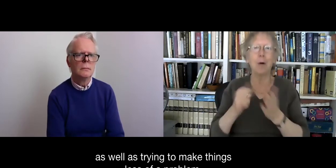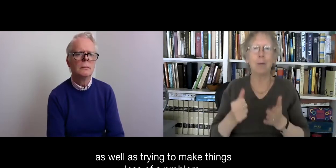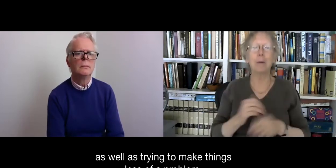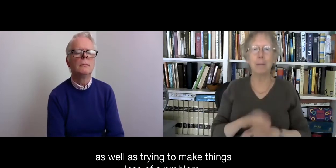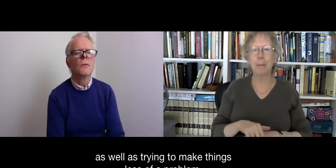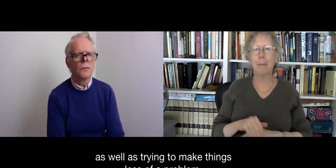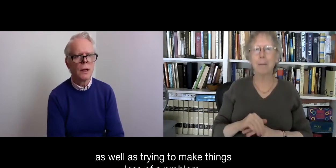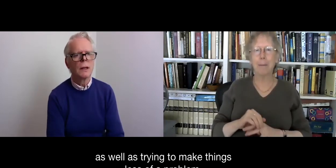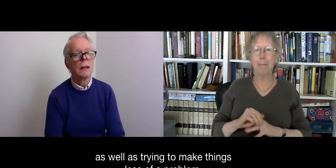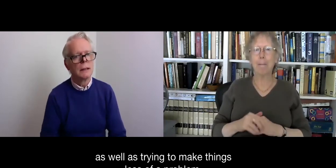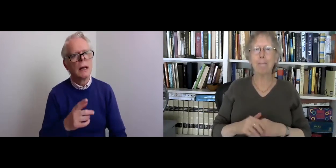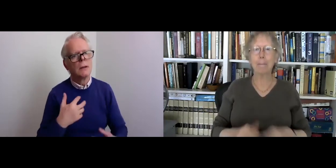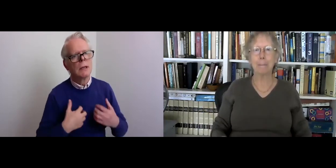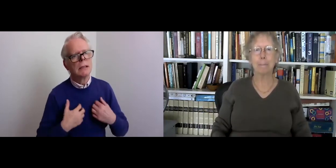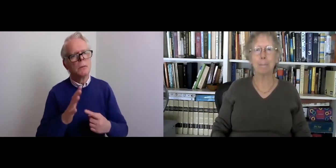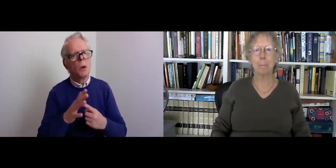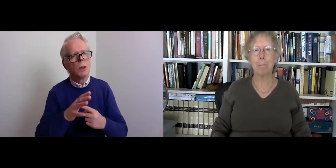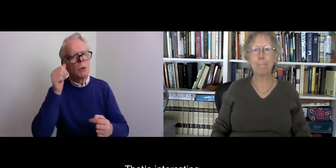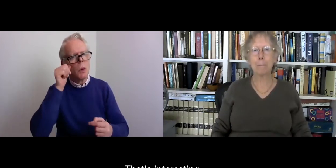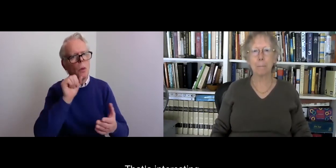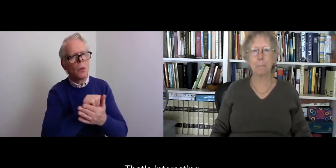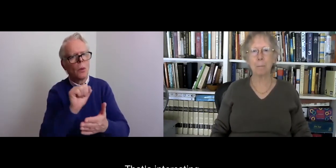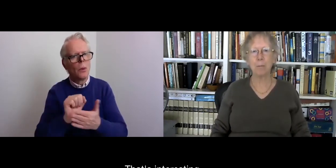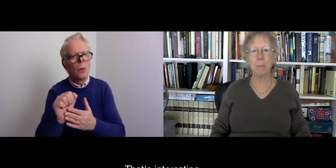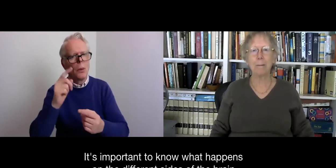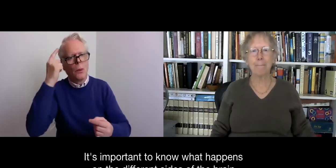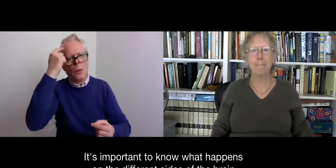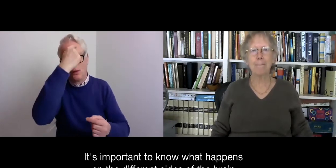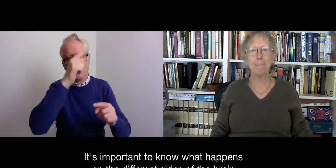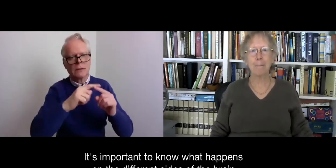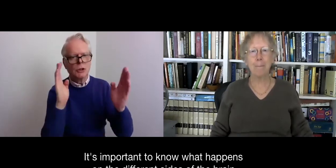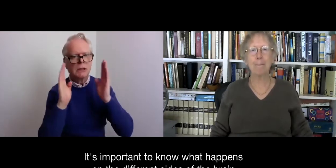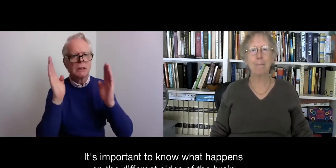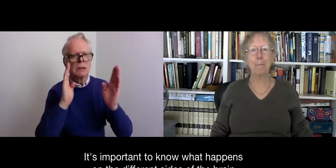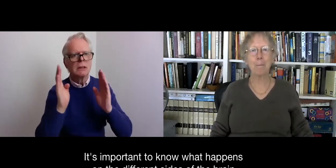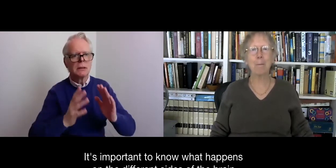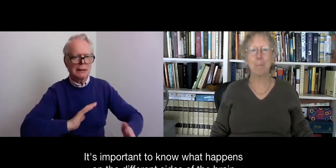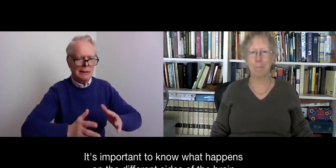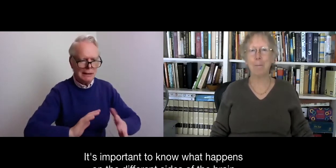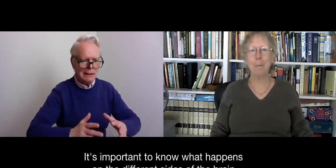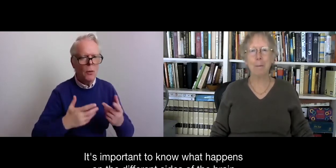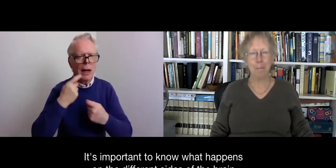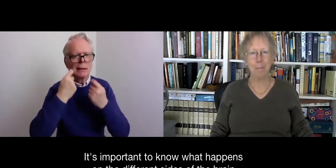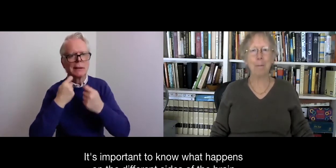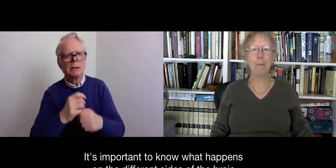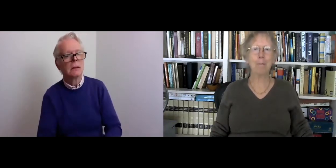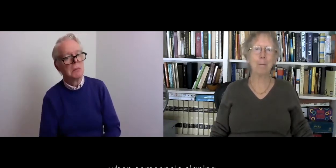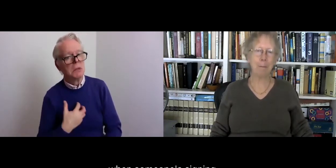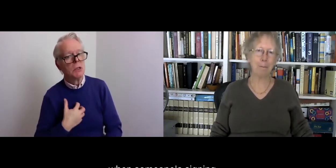make things less of a problem. Right, that's interesting. So it's important to know what happens on the different sides of the brain when someone's